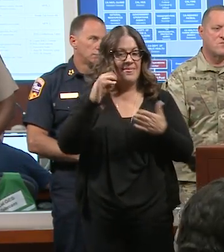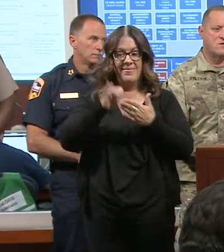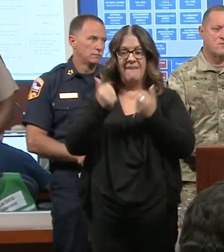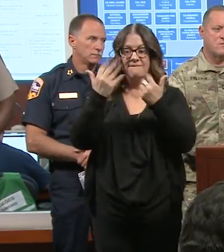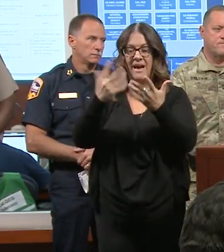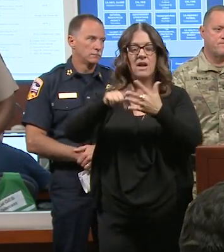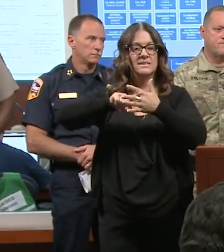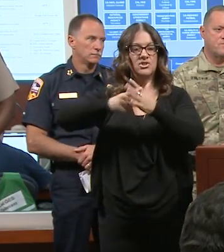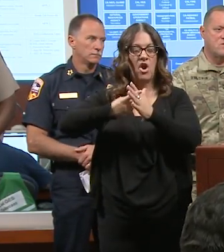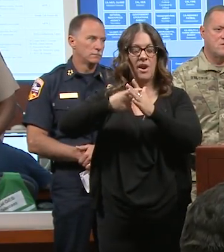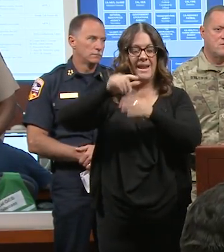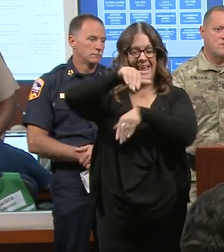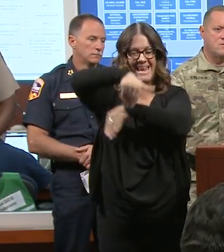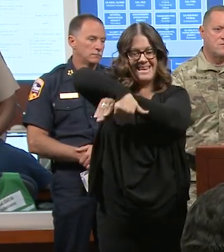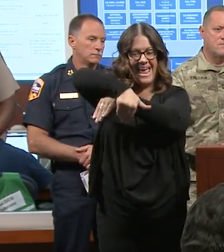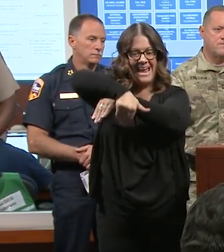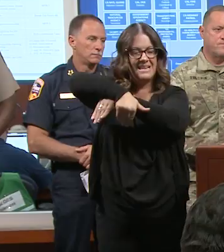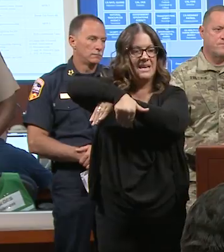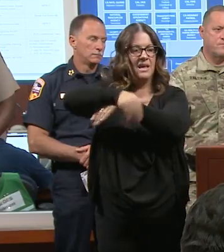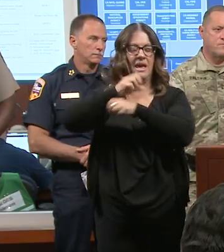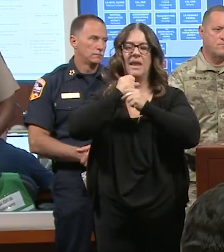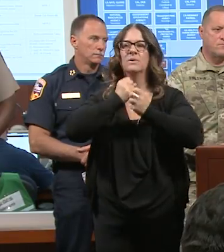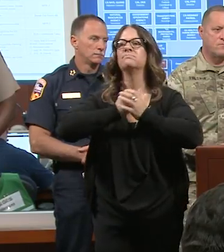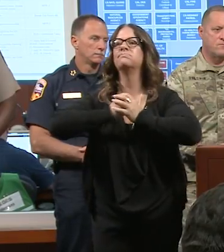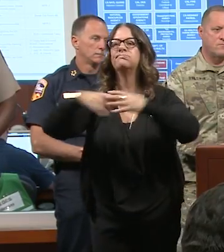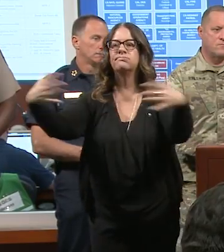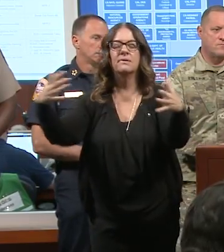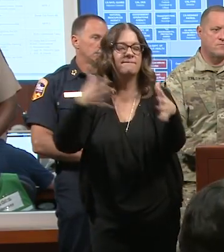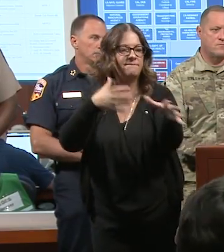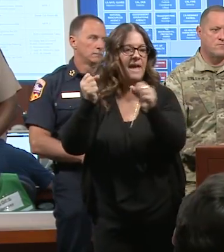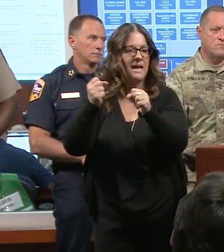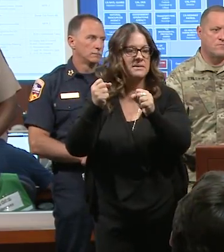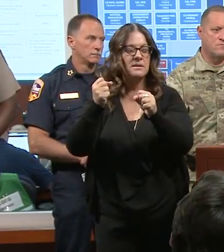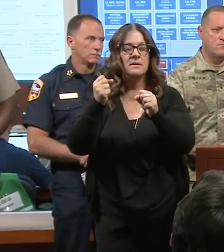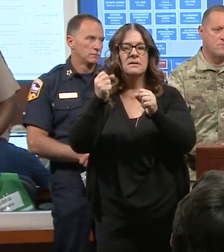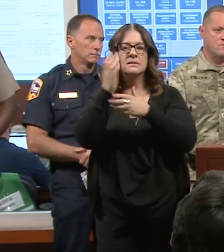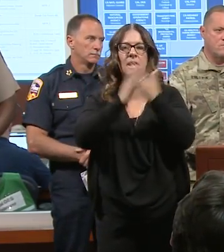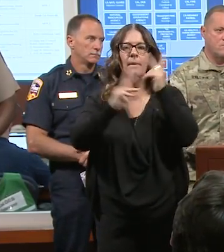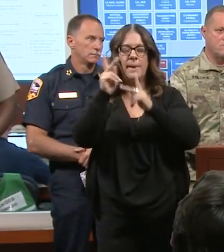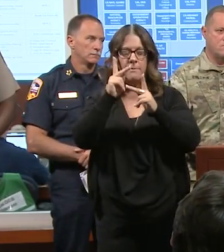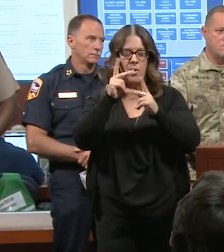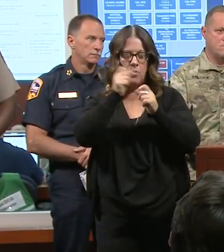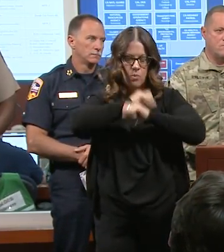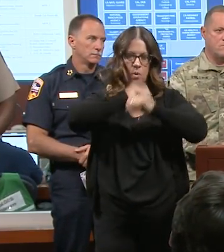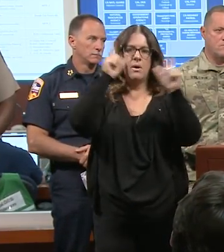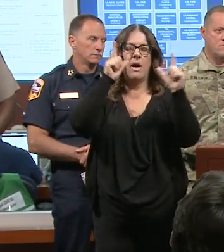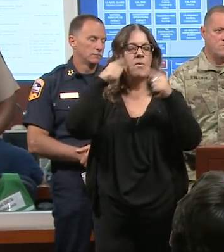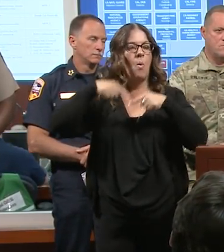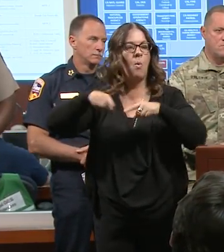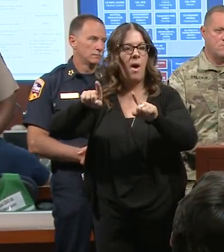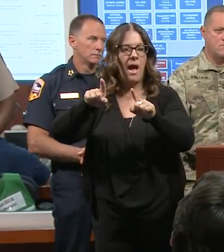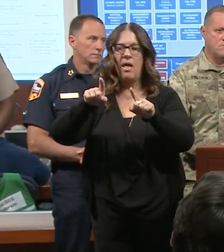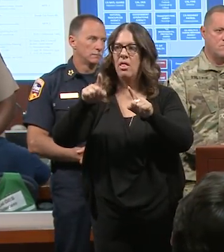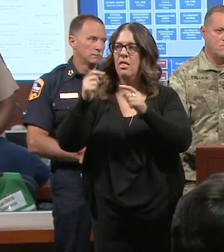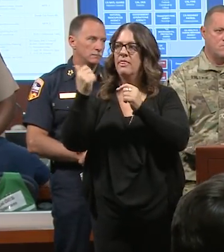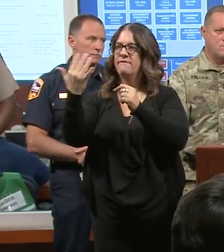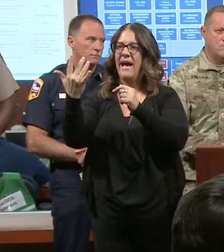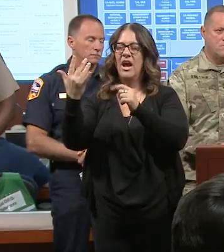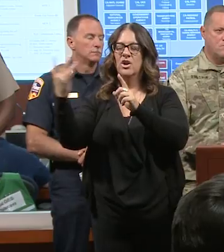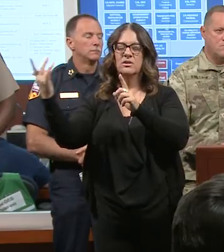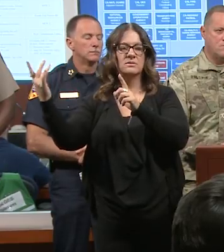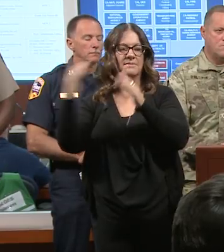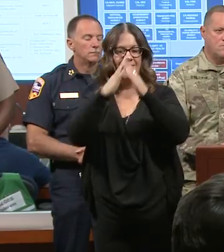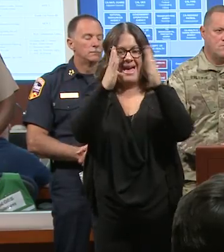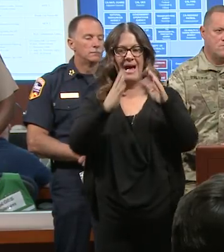was rapidly moving. Some people were awakened while the fire was actually at their doorstep.